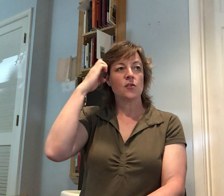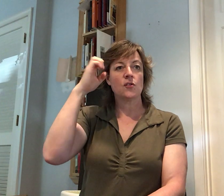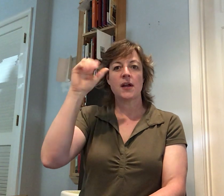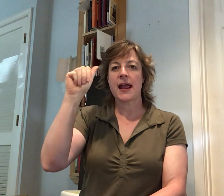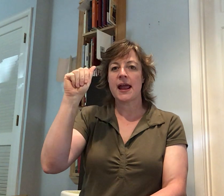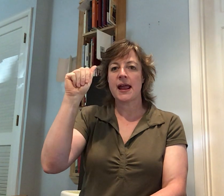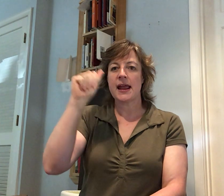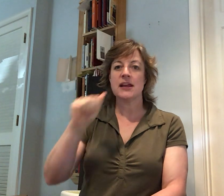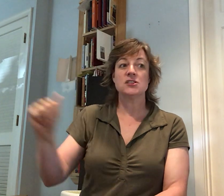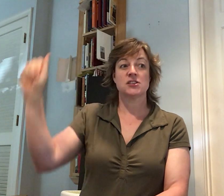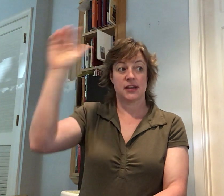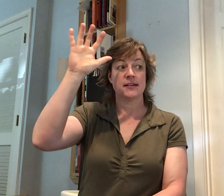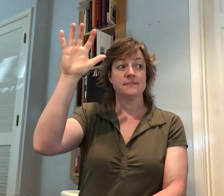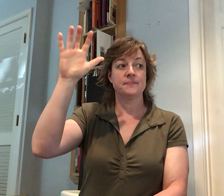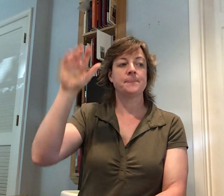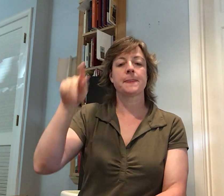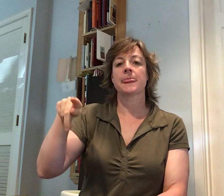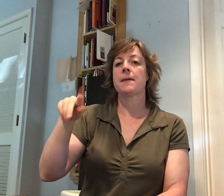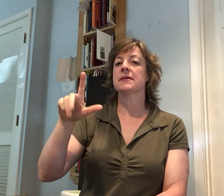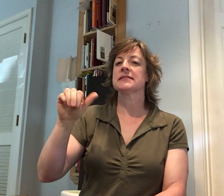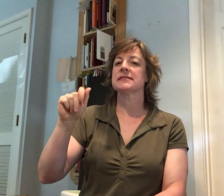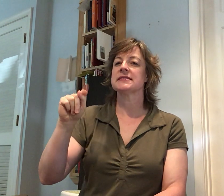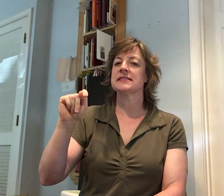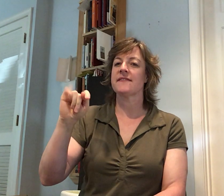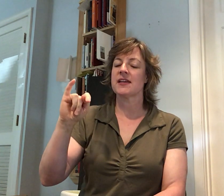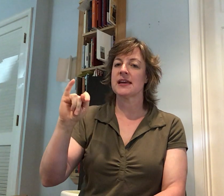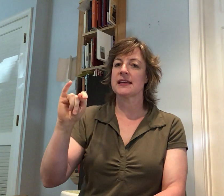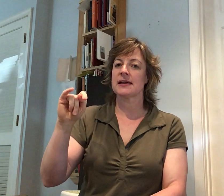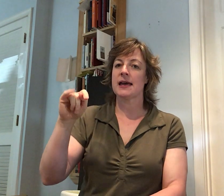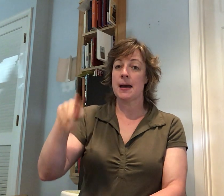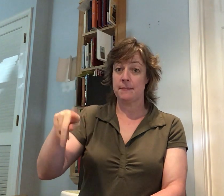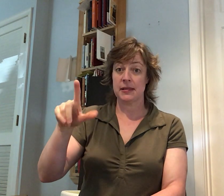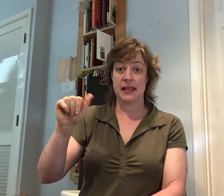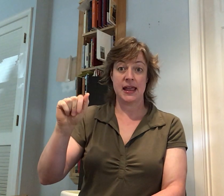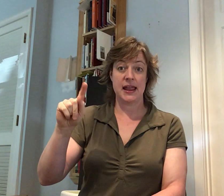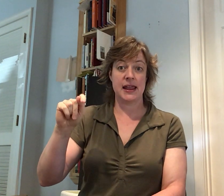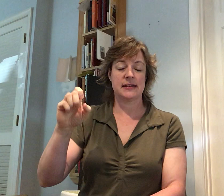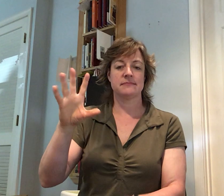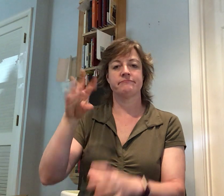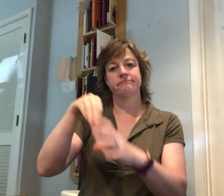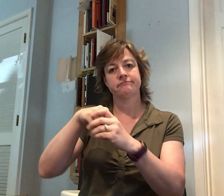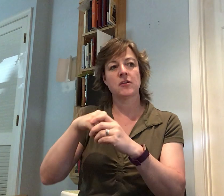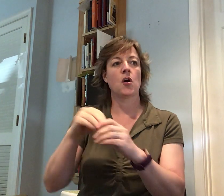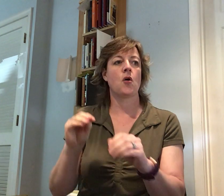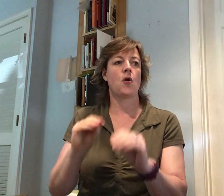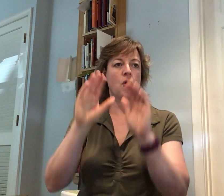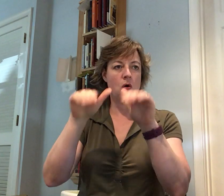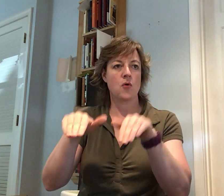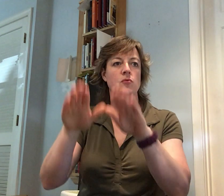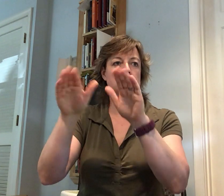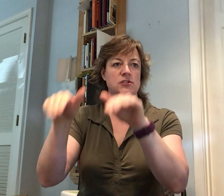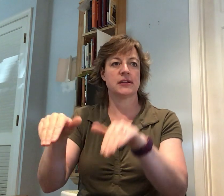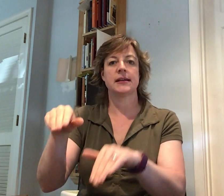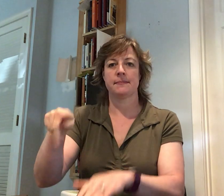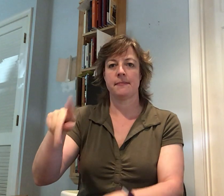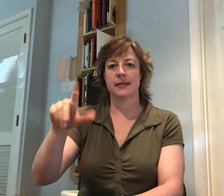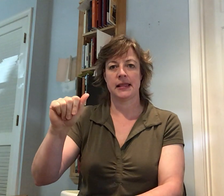an oceanic plate, and the Eurasian Plate is an example of a continental plate. The